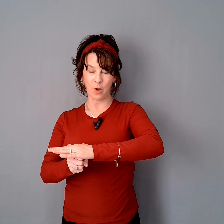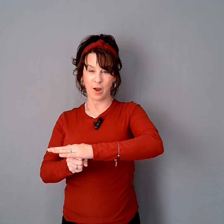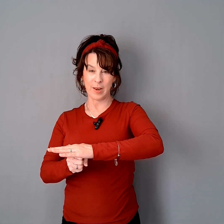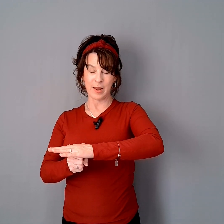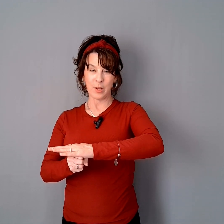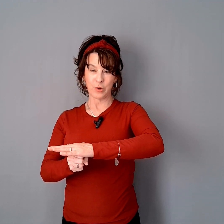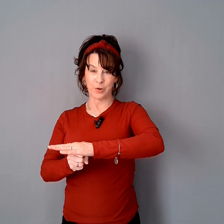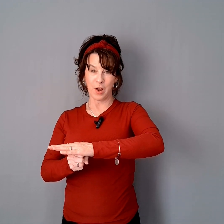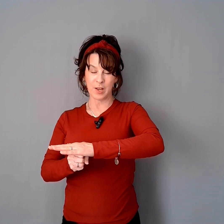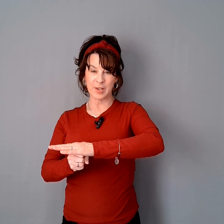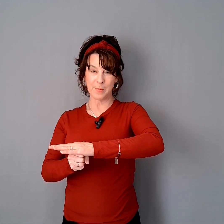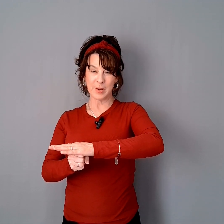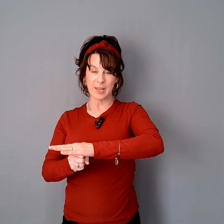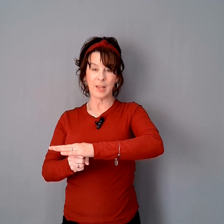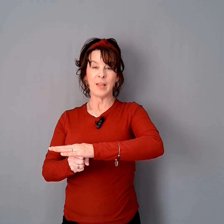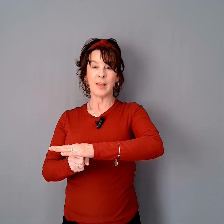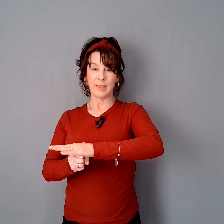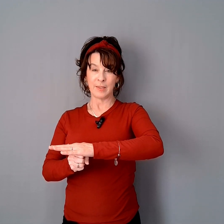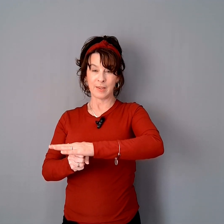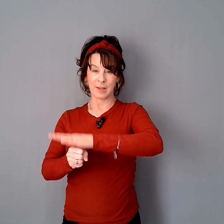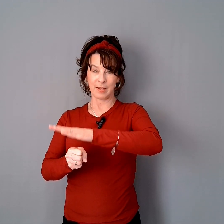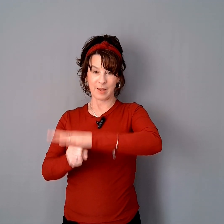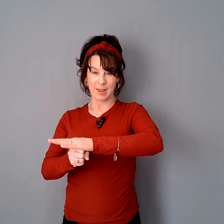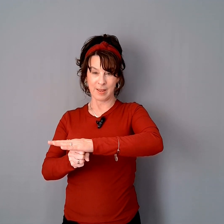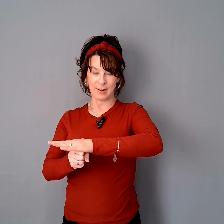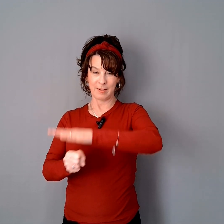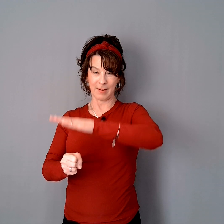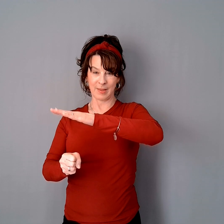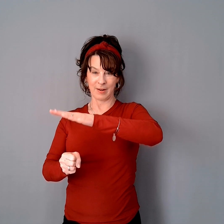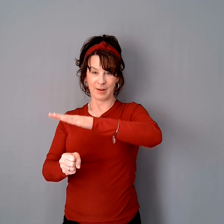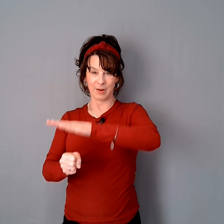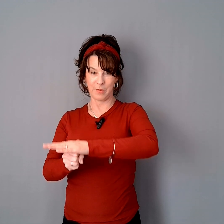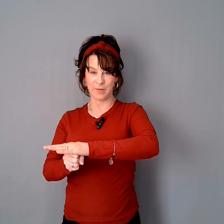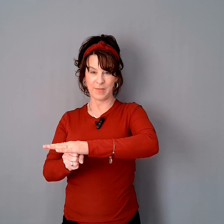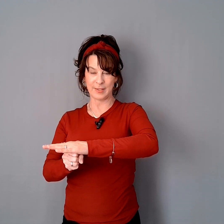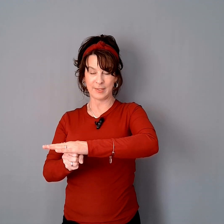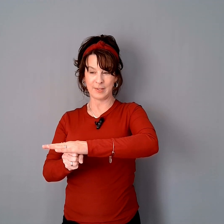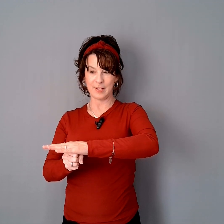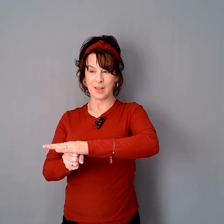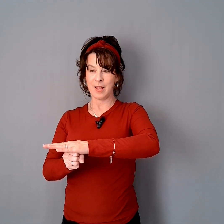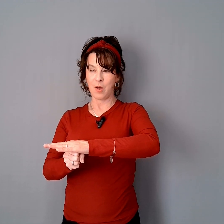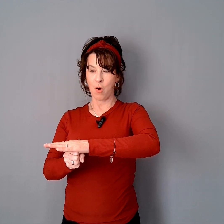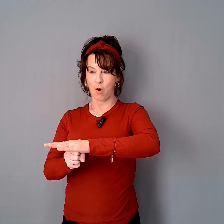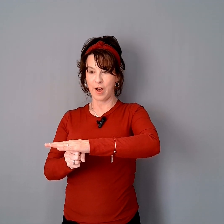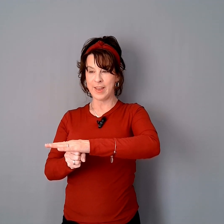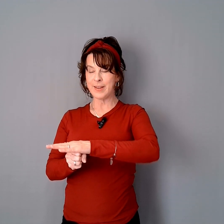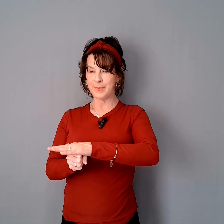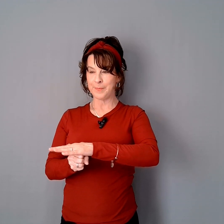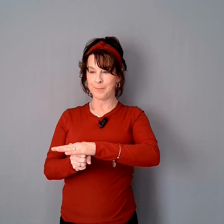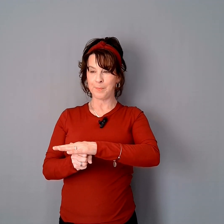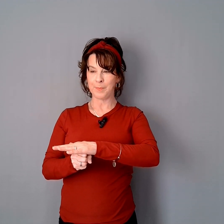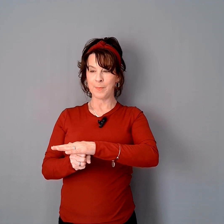on your non-dominant hand right there on the fist. On